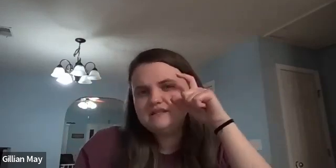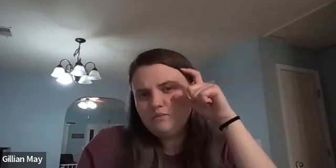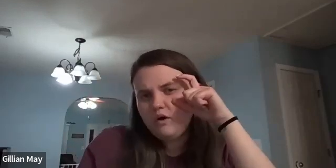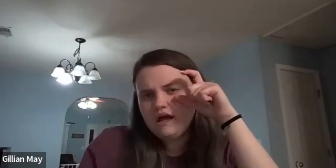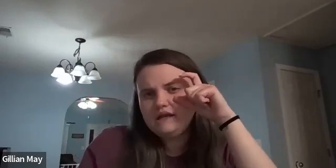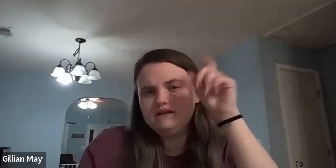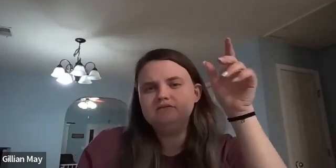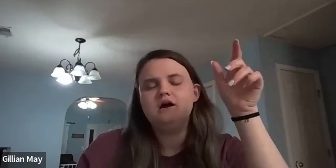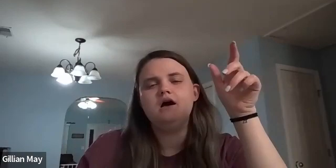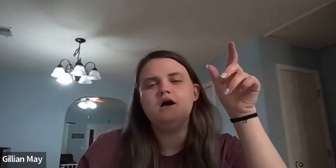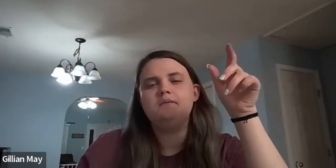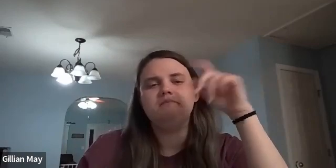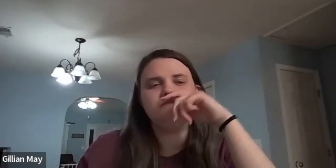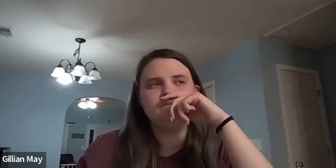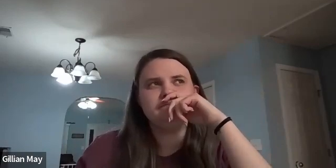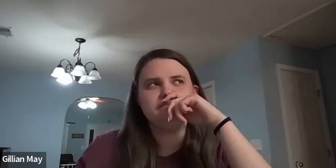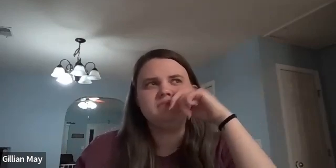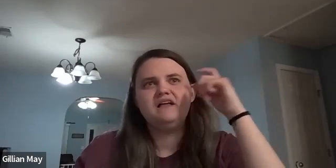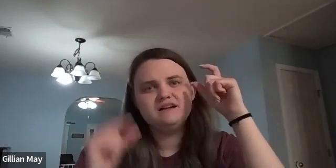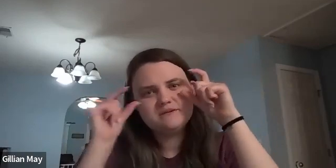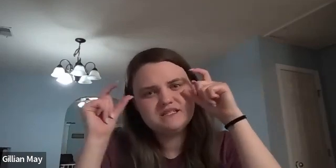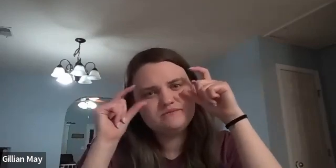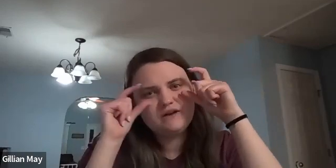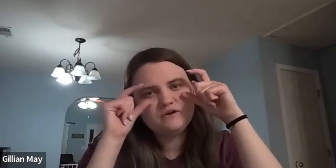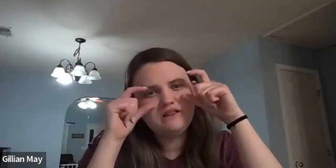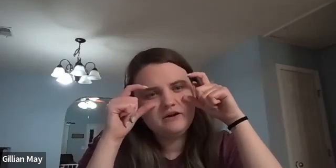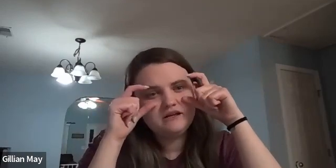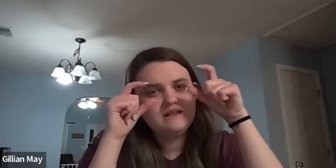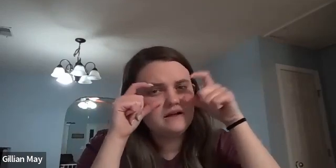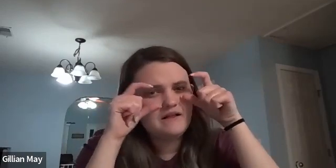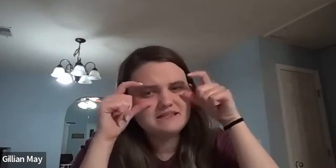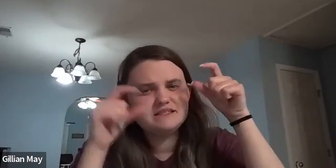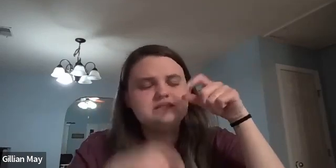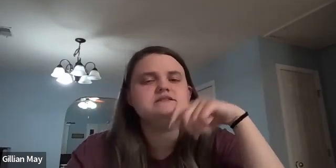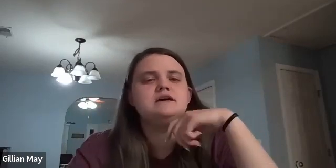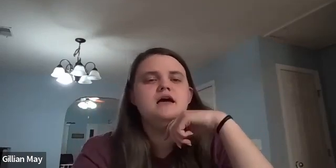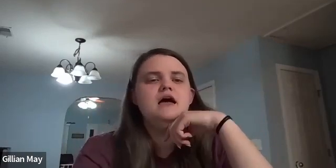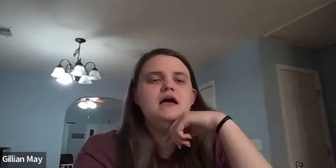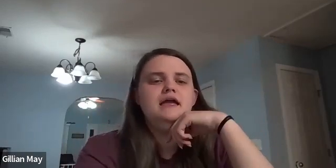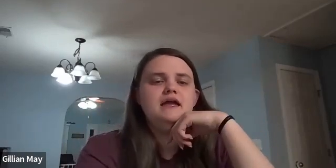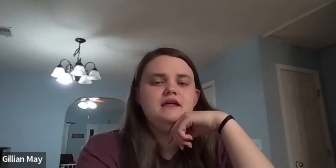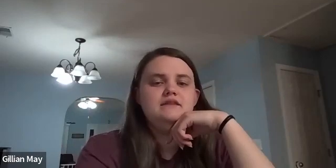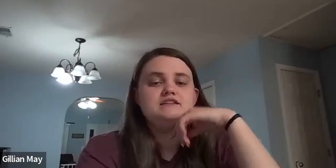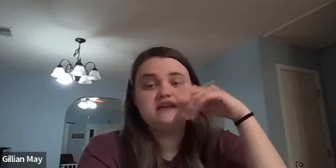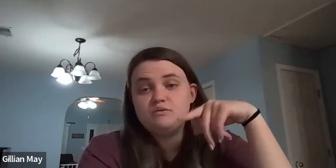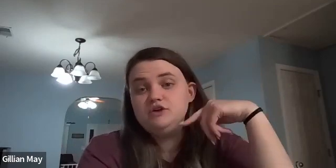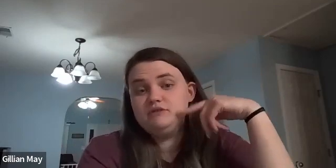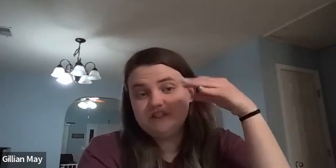seen one. A lot of times this is better for clarity, like glasses. And that's again where you would describe